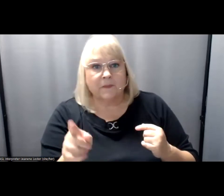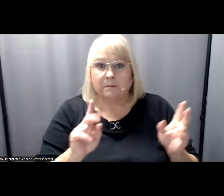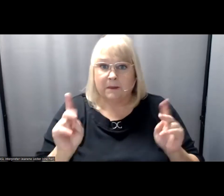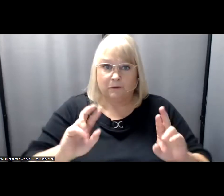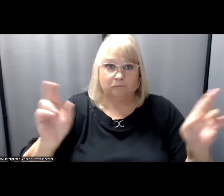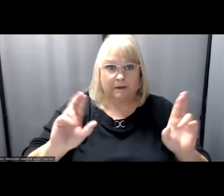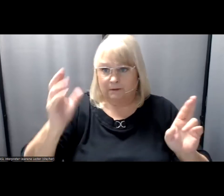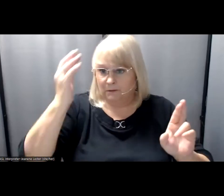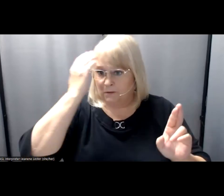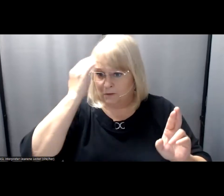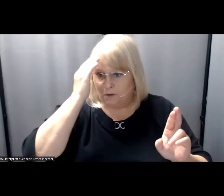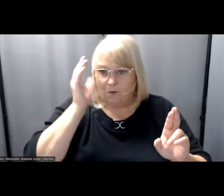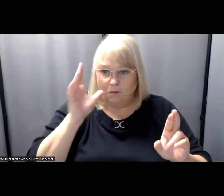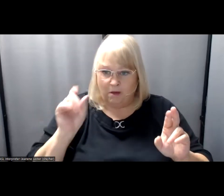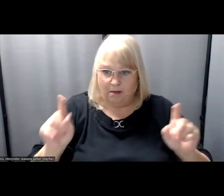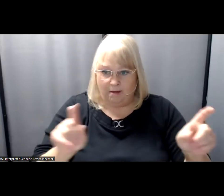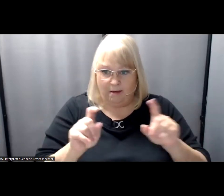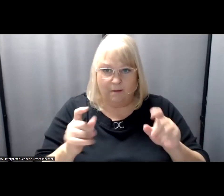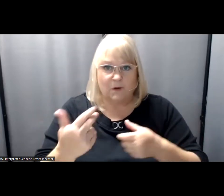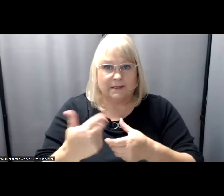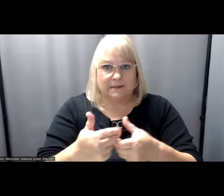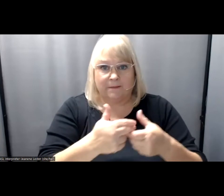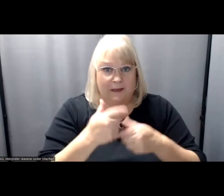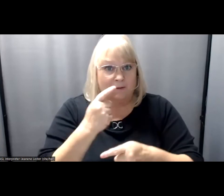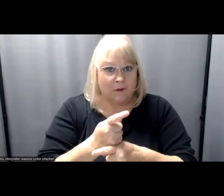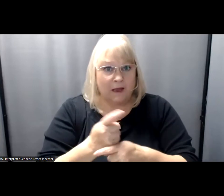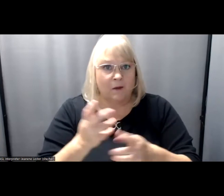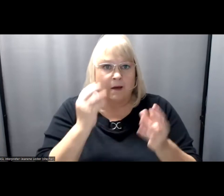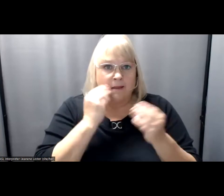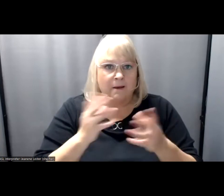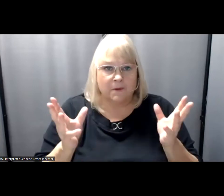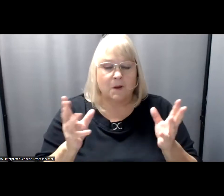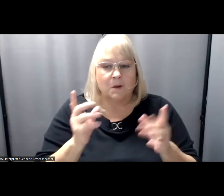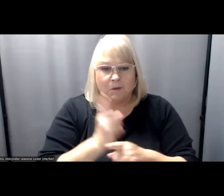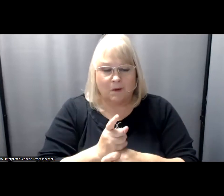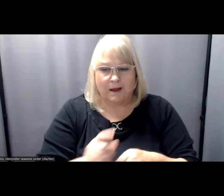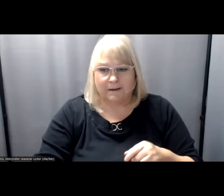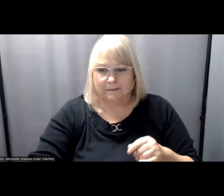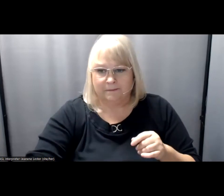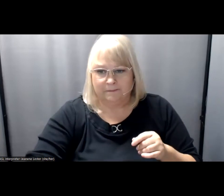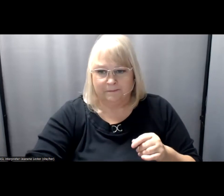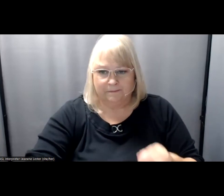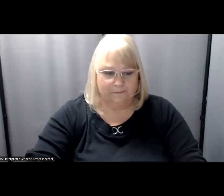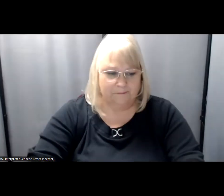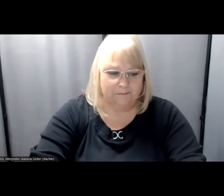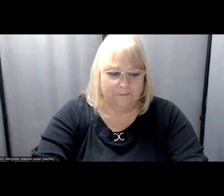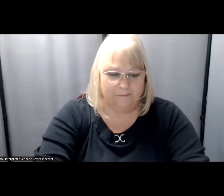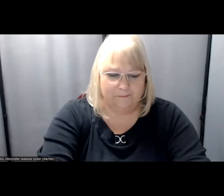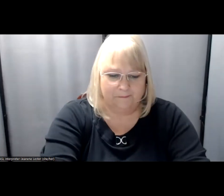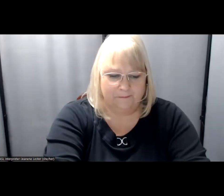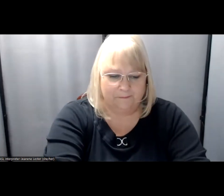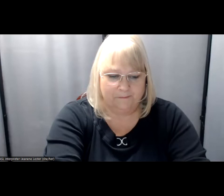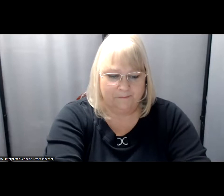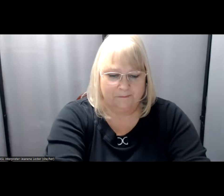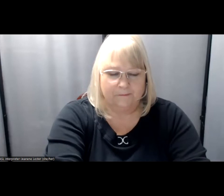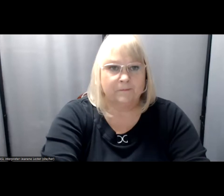they're going to be asked to participate, right? We want to let them know that. There you go. So next page, welcome letter.